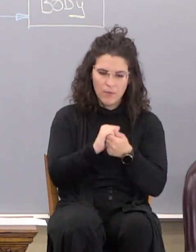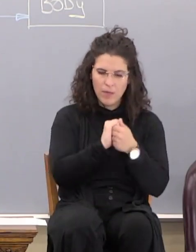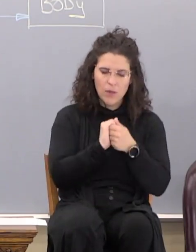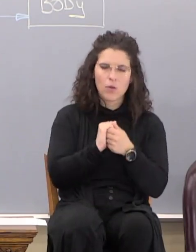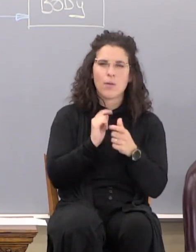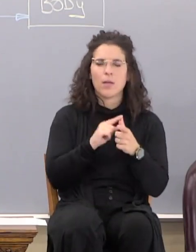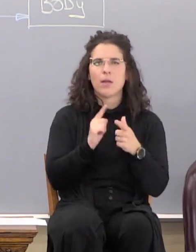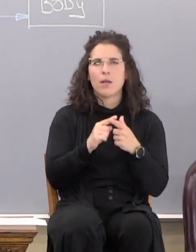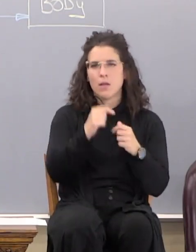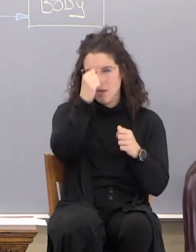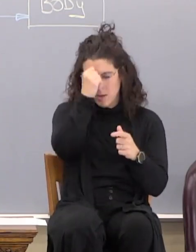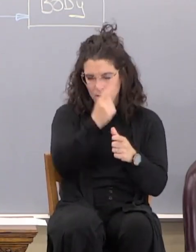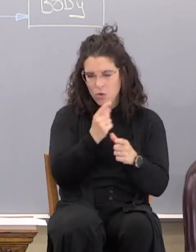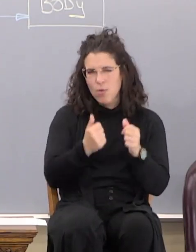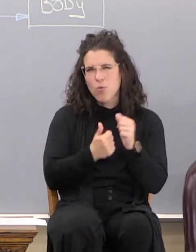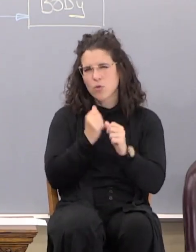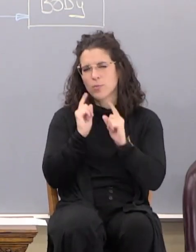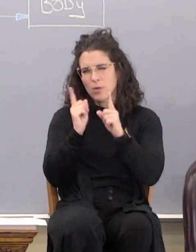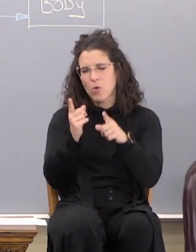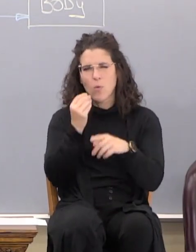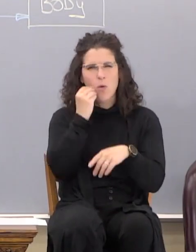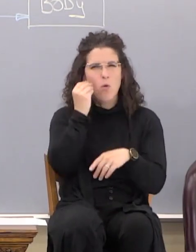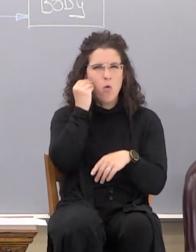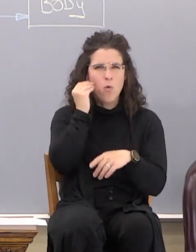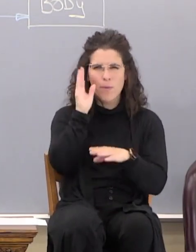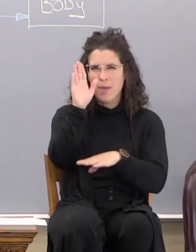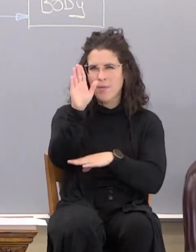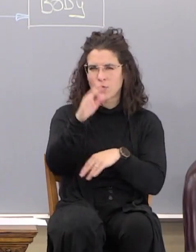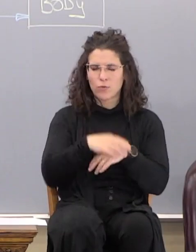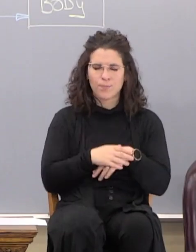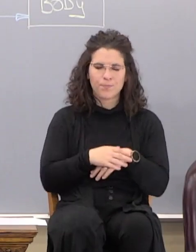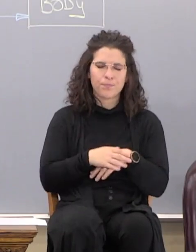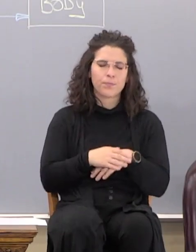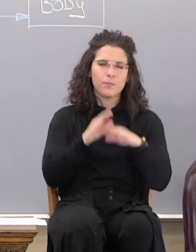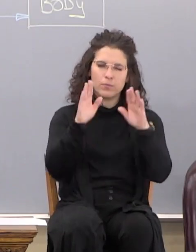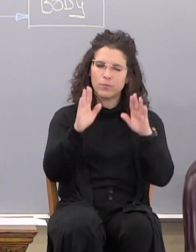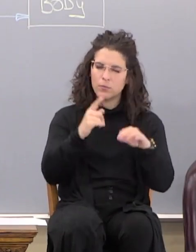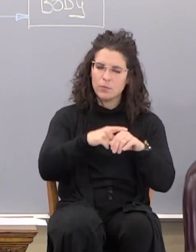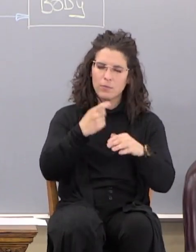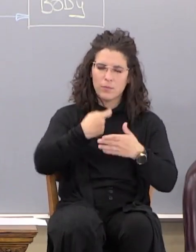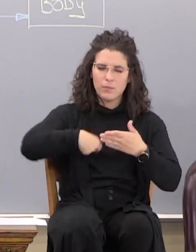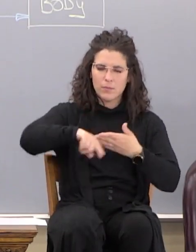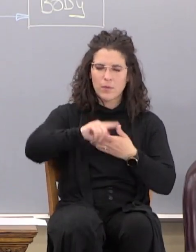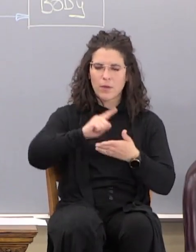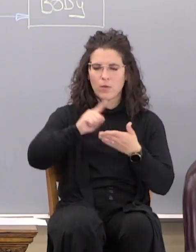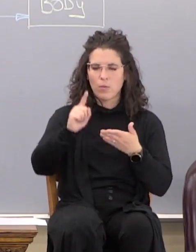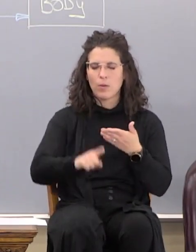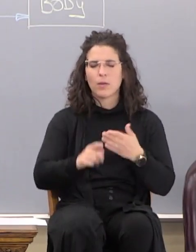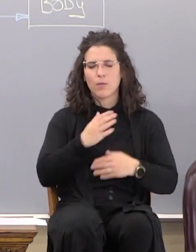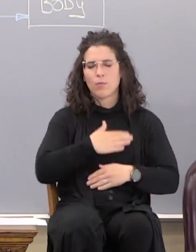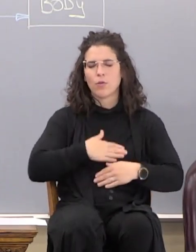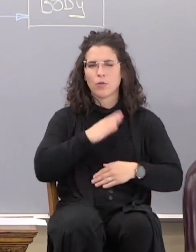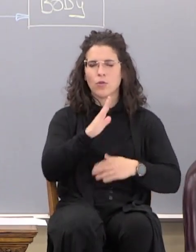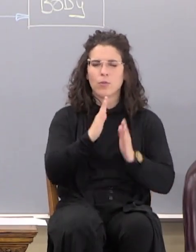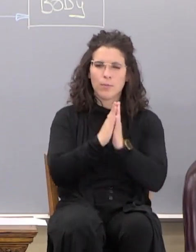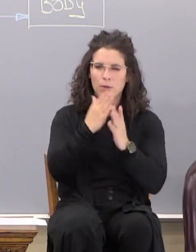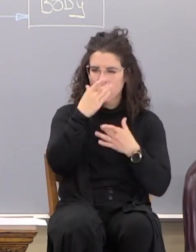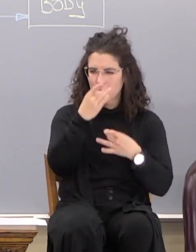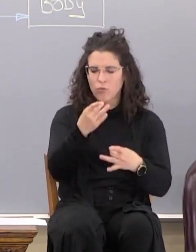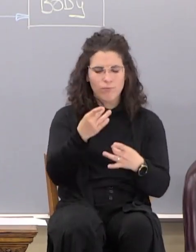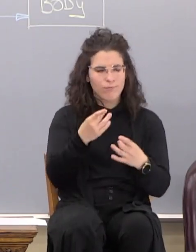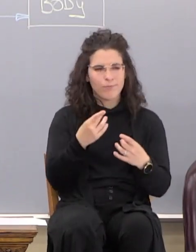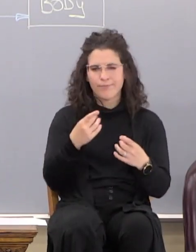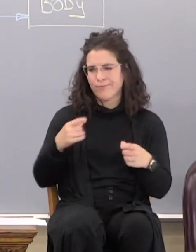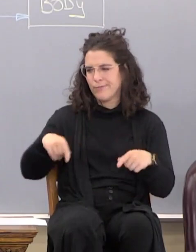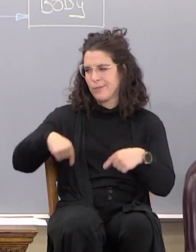will be, most of them will be going home in the afternoon. So anyway, we're looking forward to a great time next weekend. Appreciate your prayers and your interest for that. We've done this every year